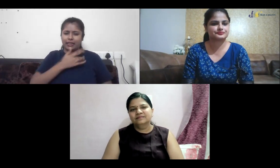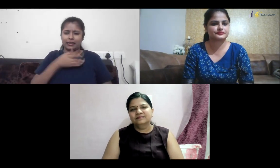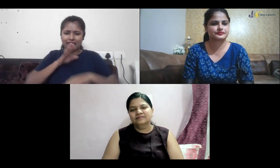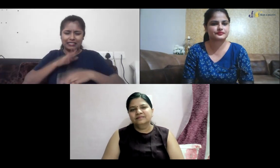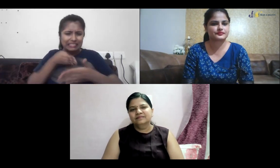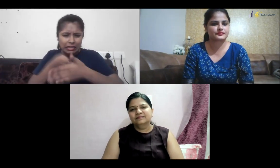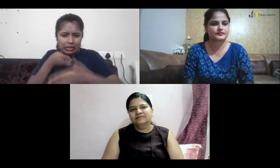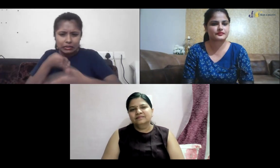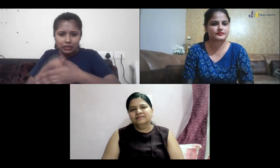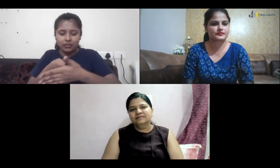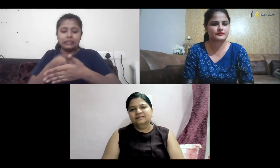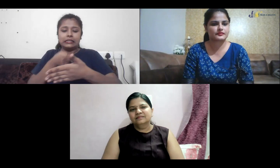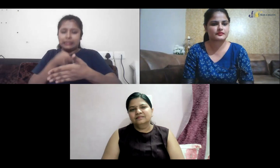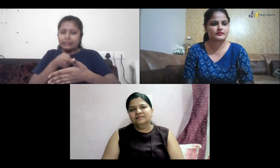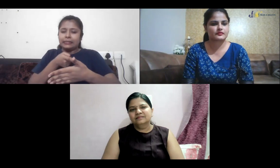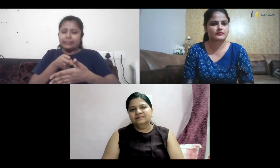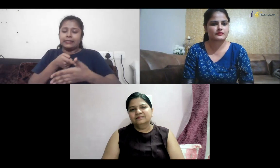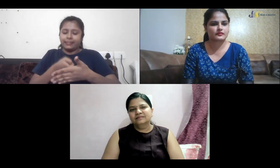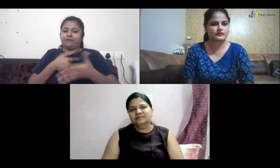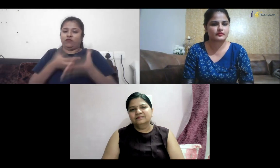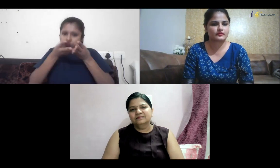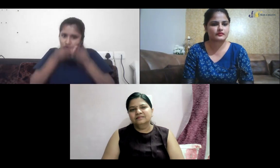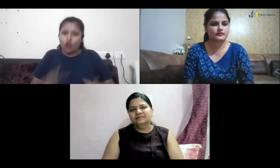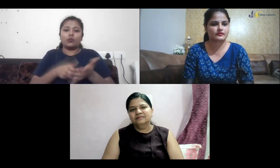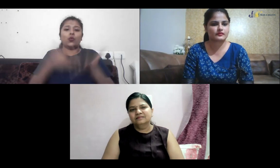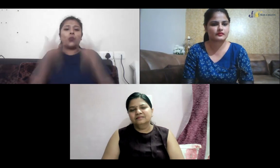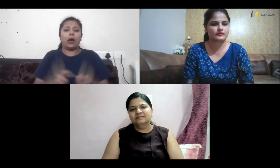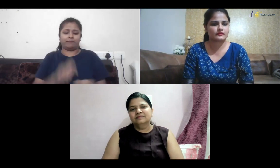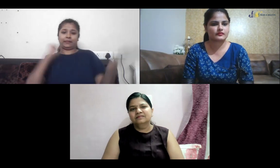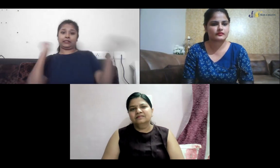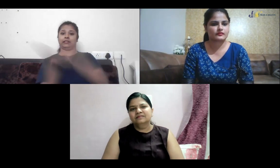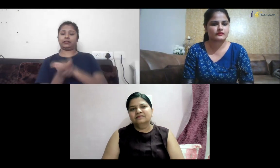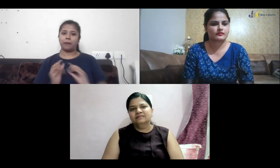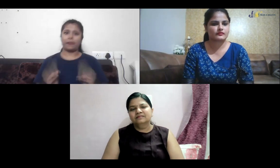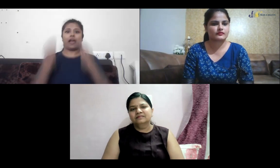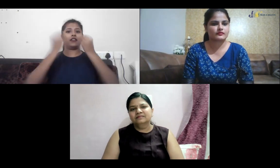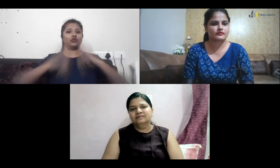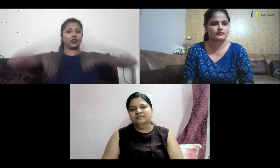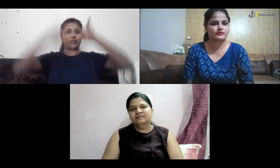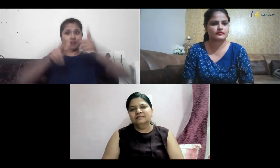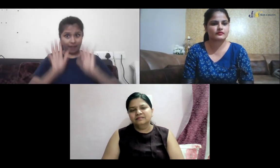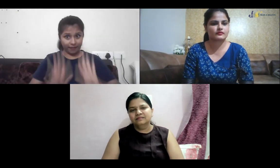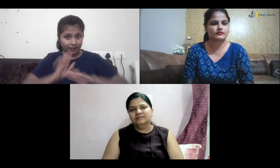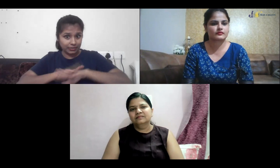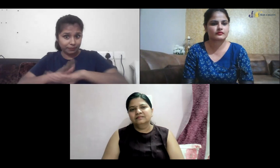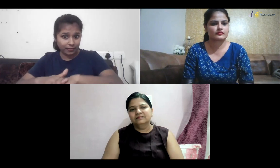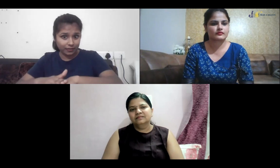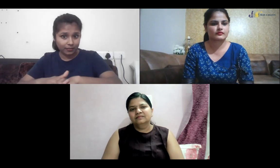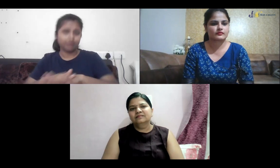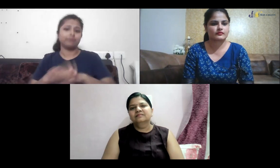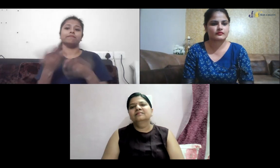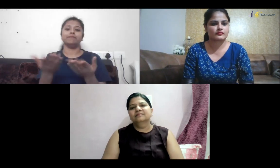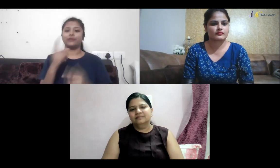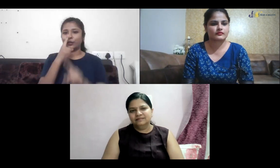the society, also suffering and also facing lots of barriers. How we solve it? How we can change it better?